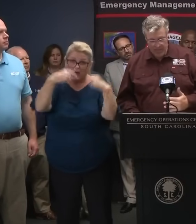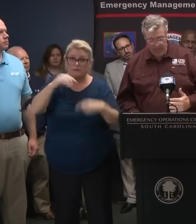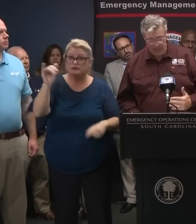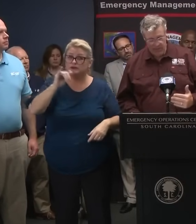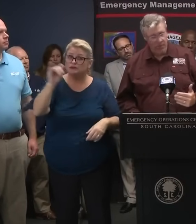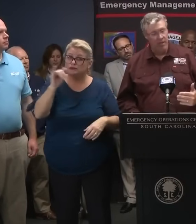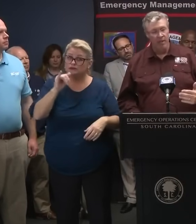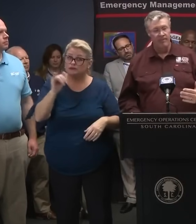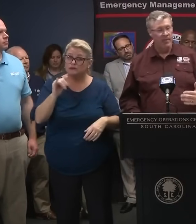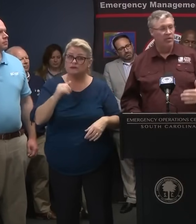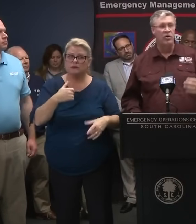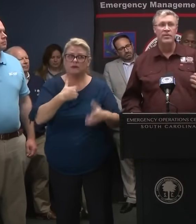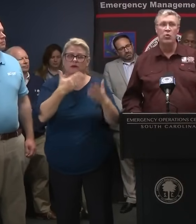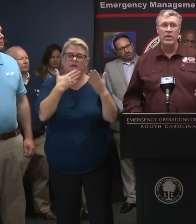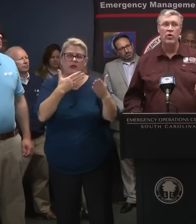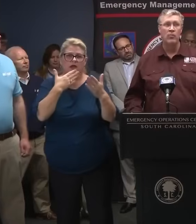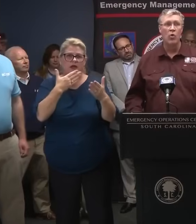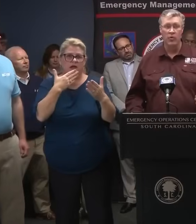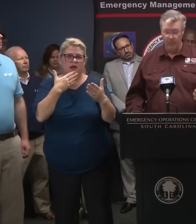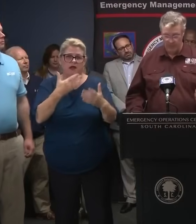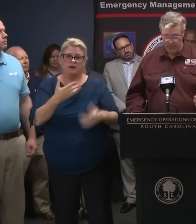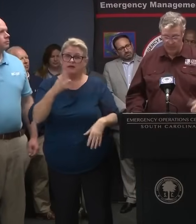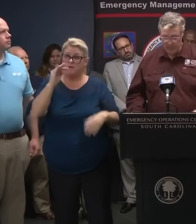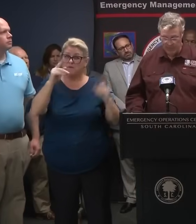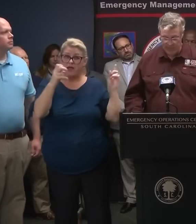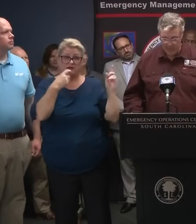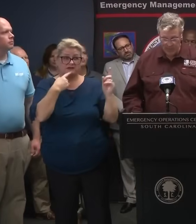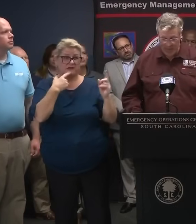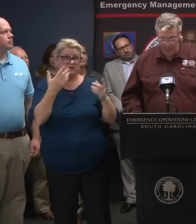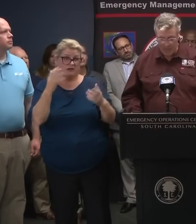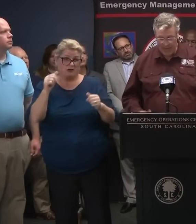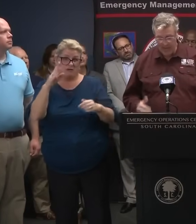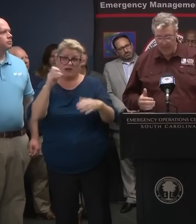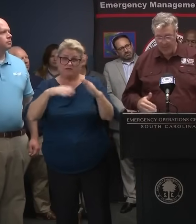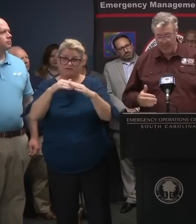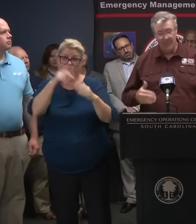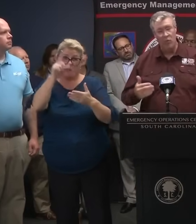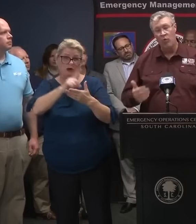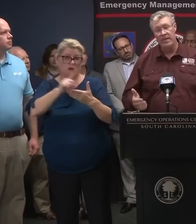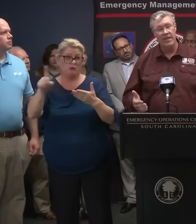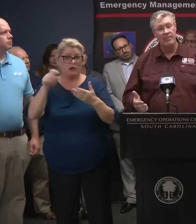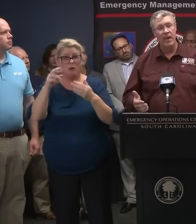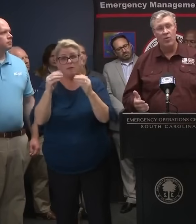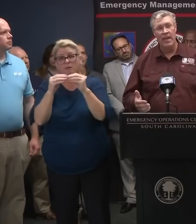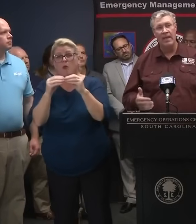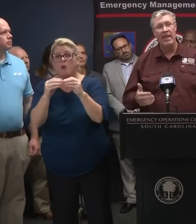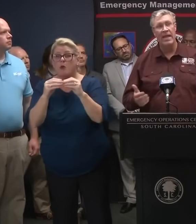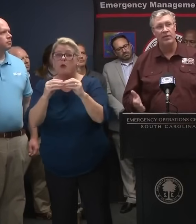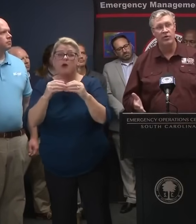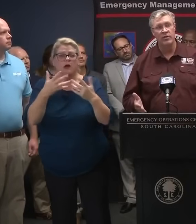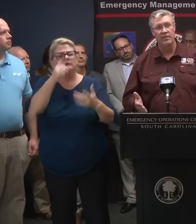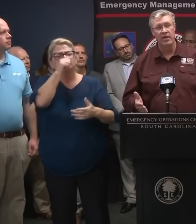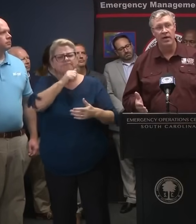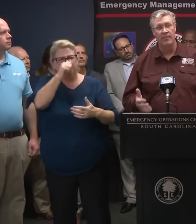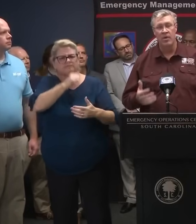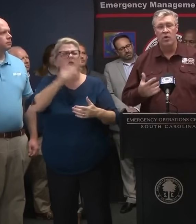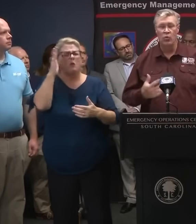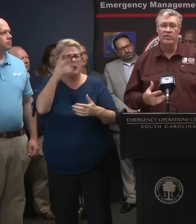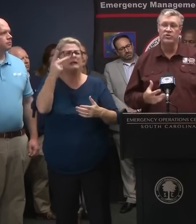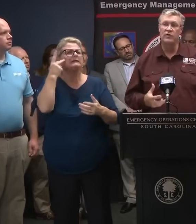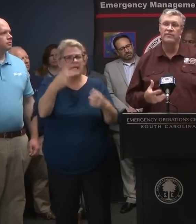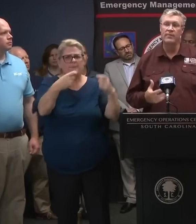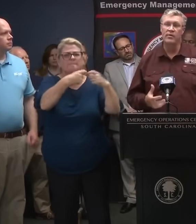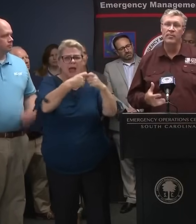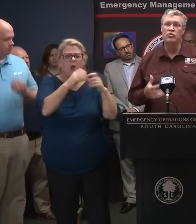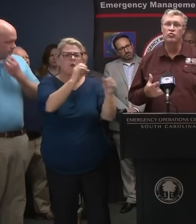As Mike mentioned, it could be a week or more for some people to get their power back, but people will be getting power back during that time.